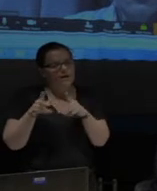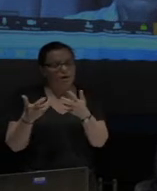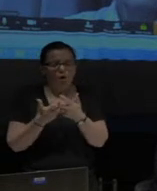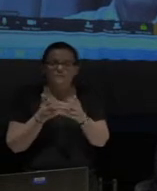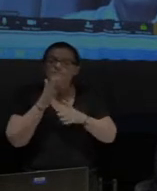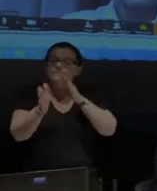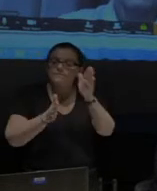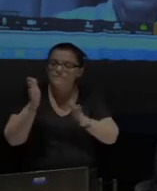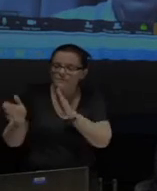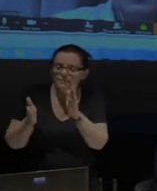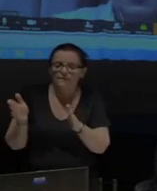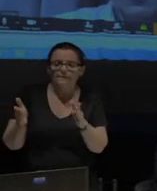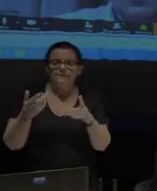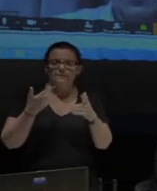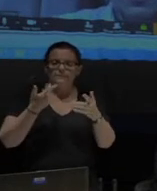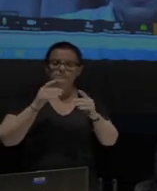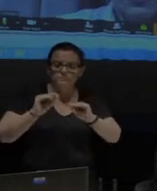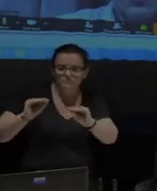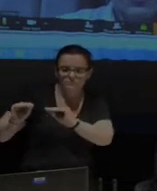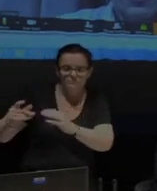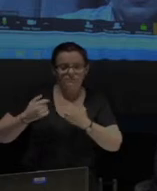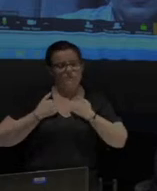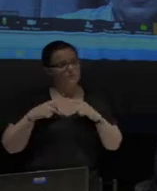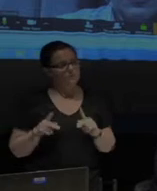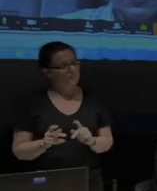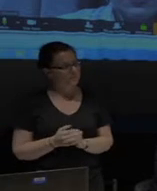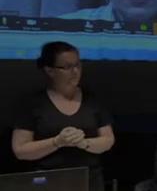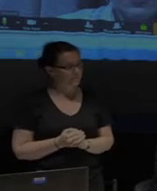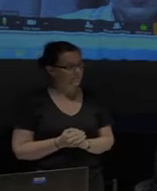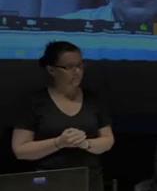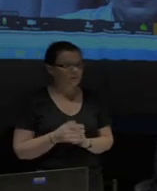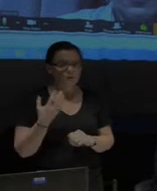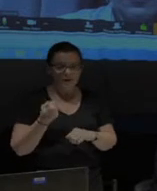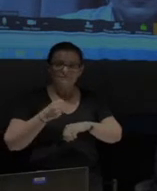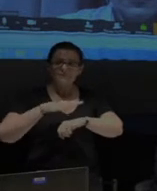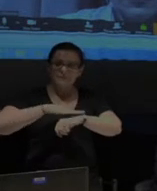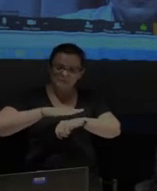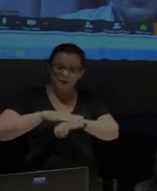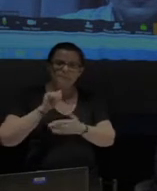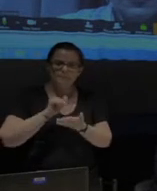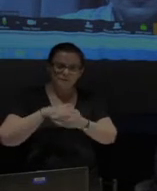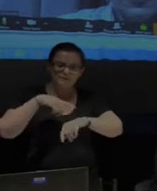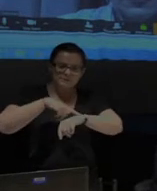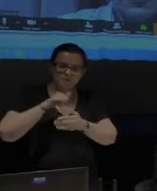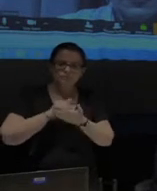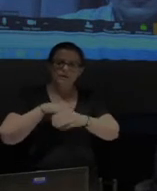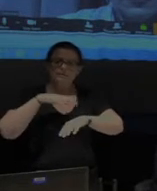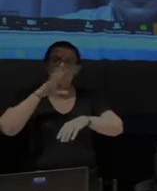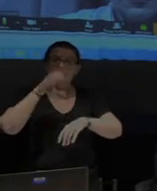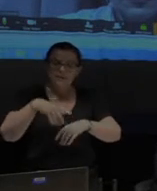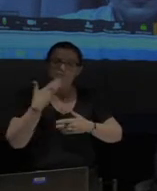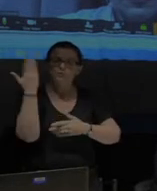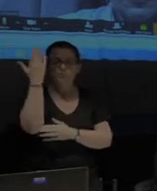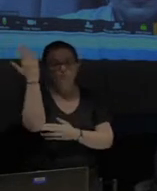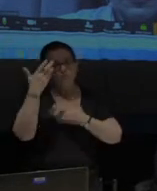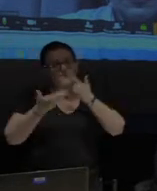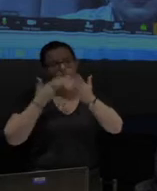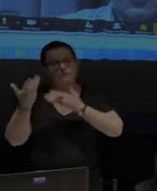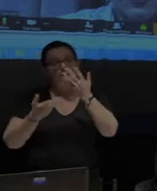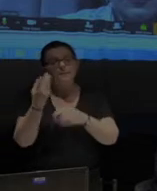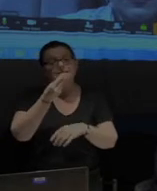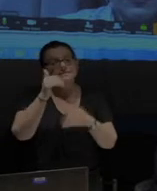there is a time and a place to speak out. But there are also times when you just have to